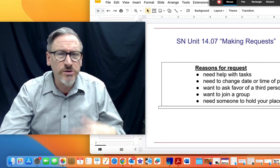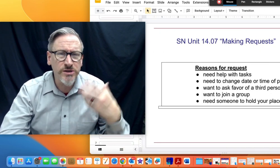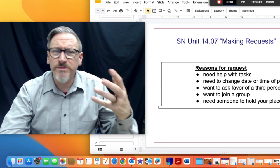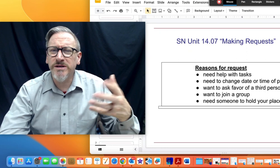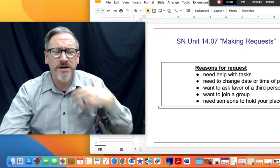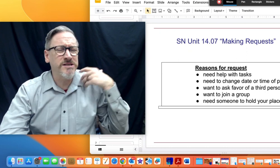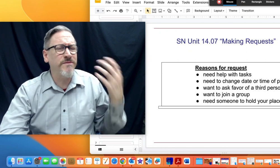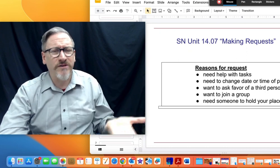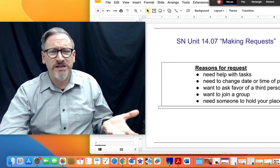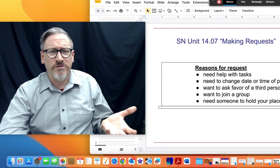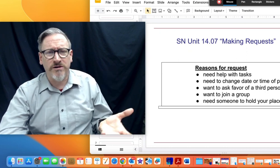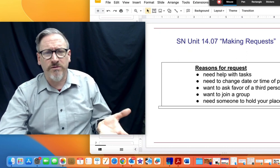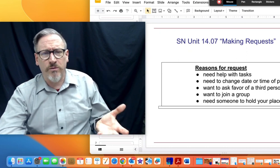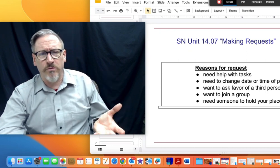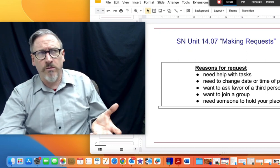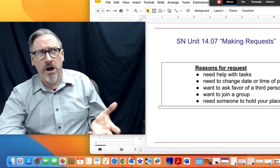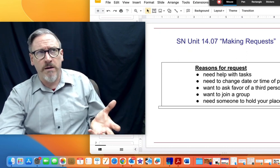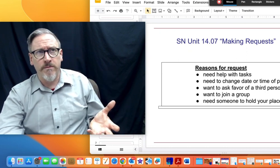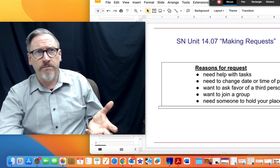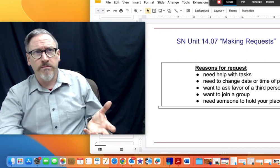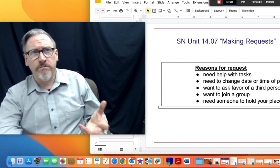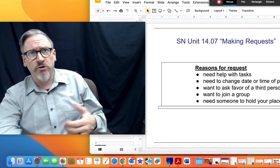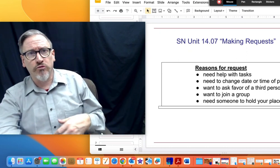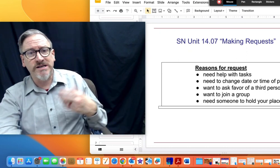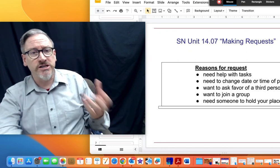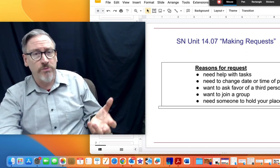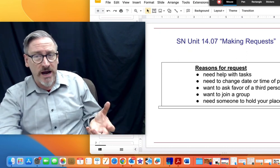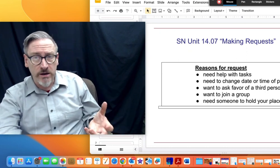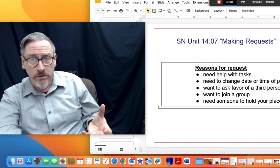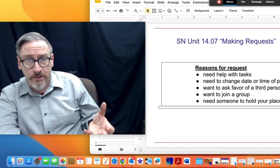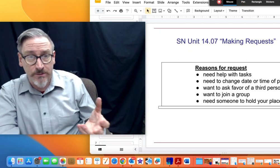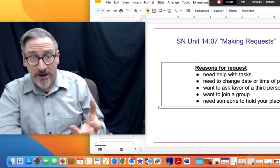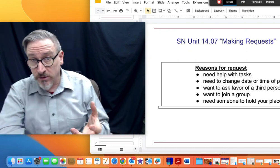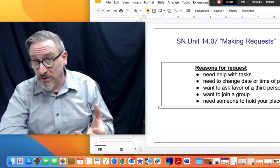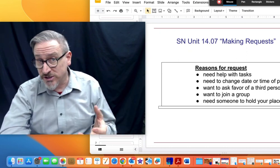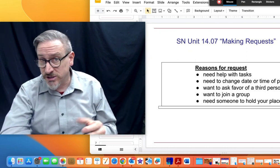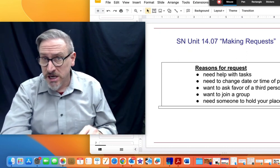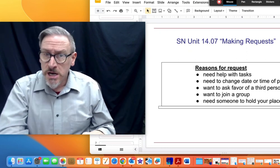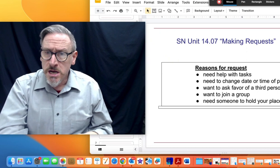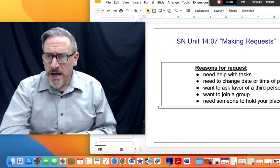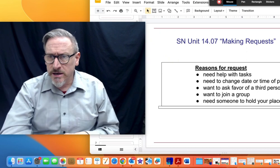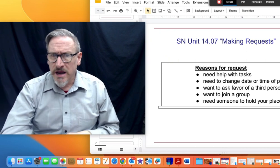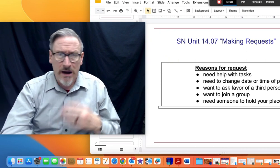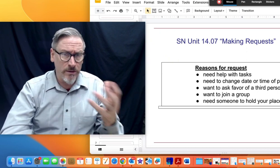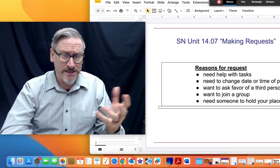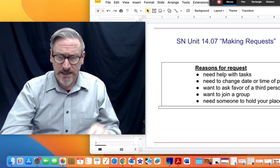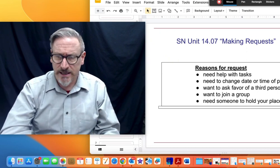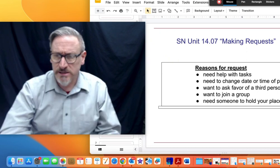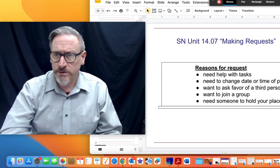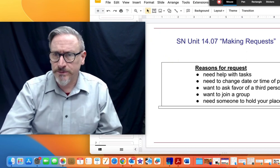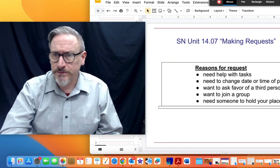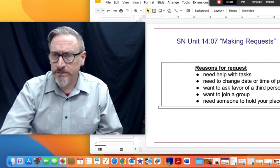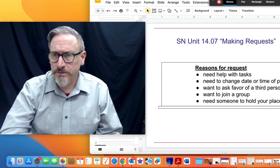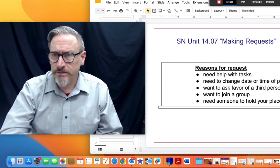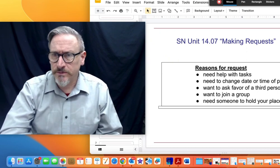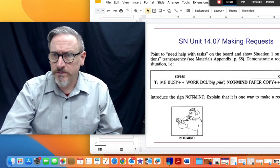So some various um, reasons why we would make requests and how we would sign that.